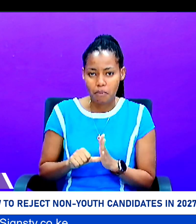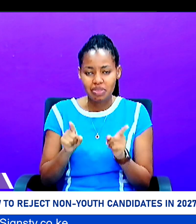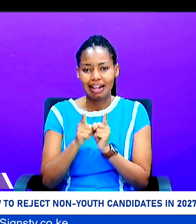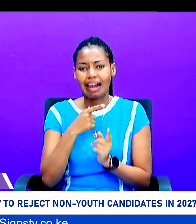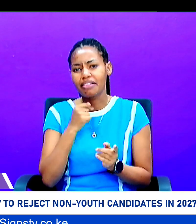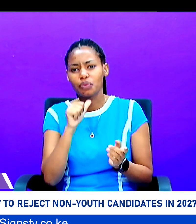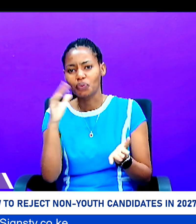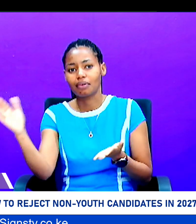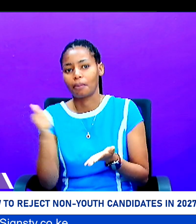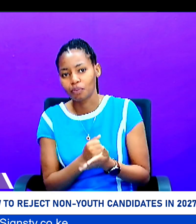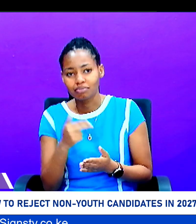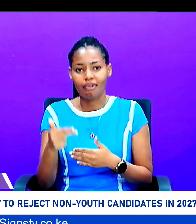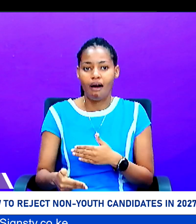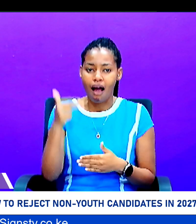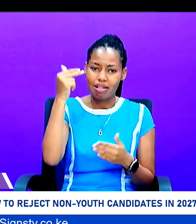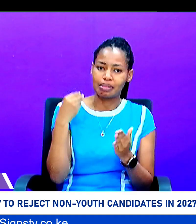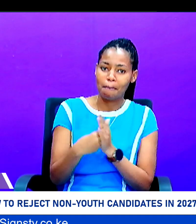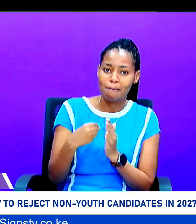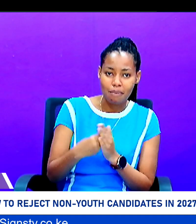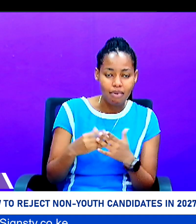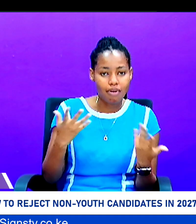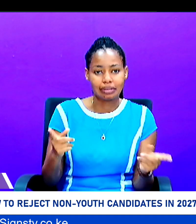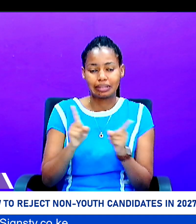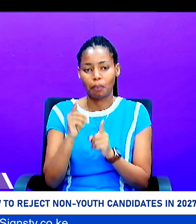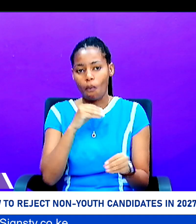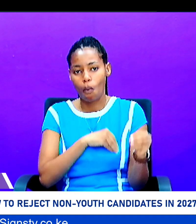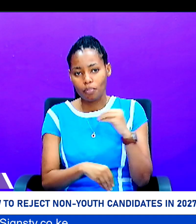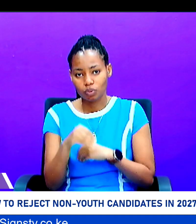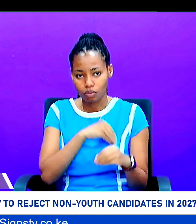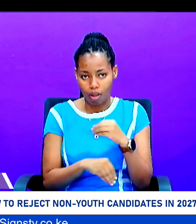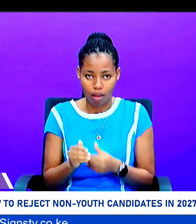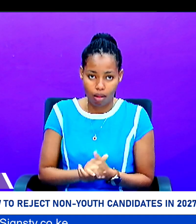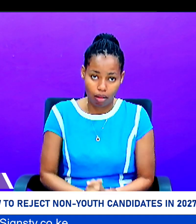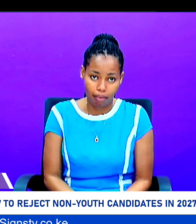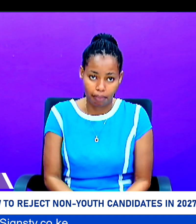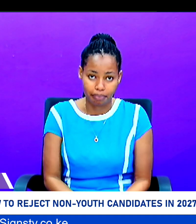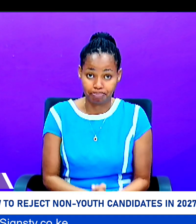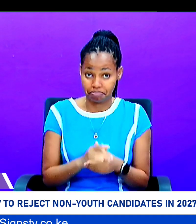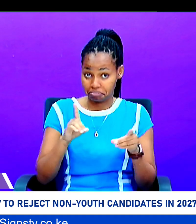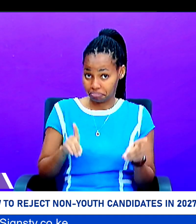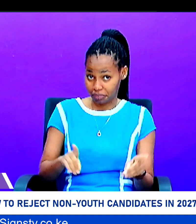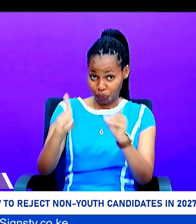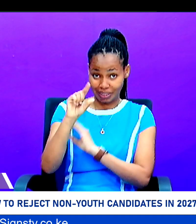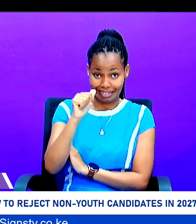pressing issues including unemployment, high living costs, and corruption.